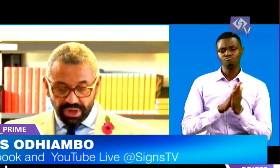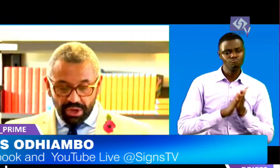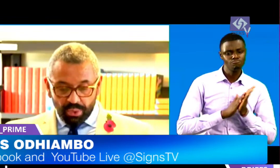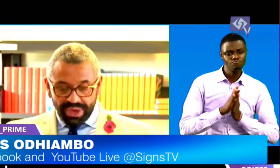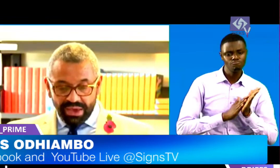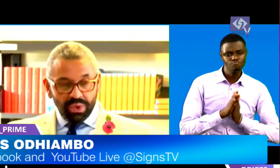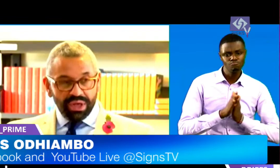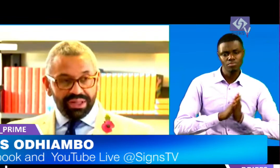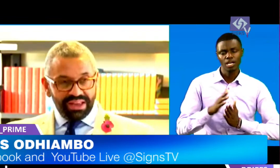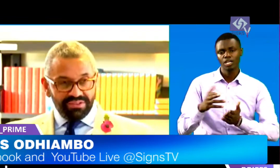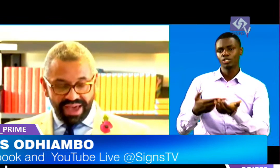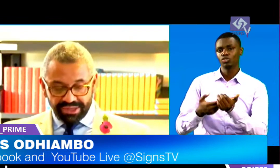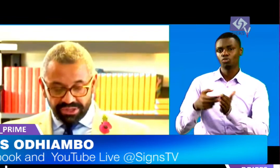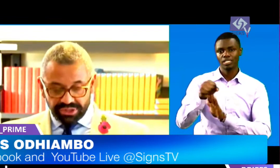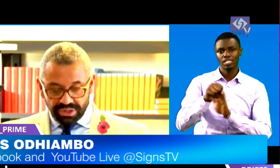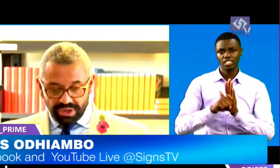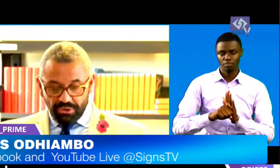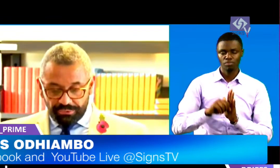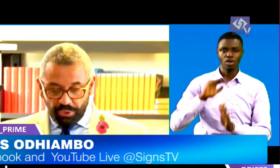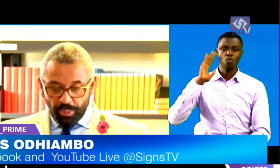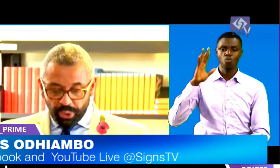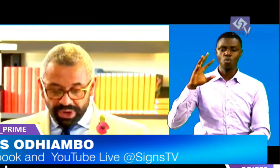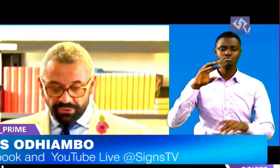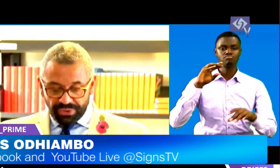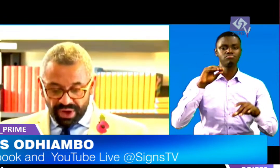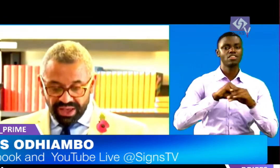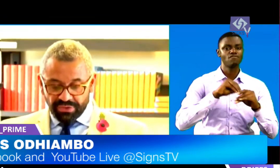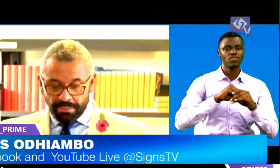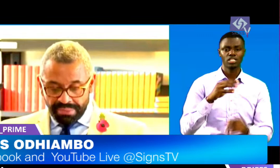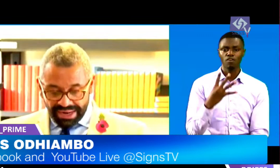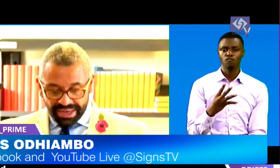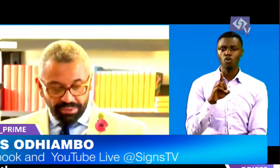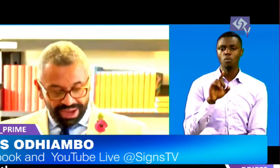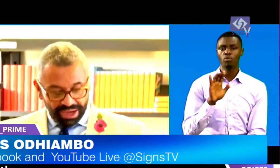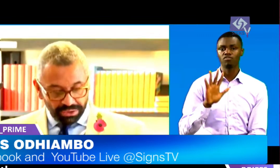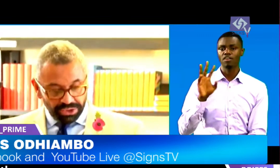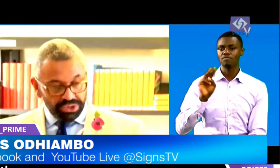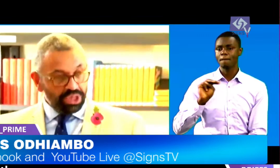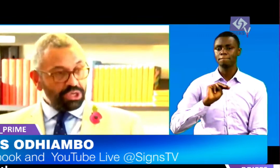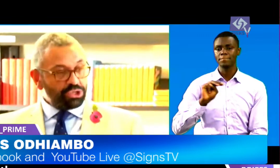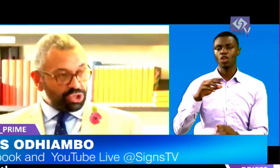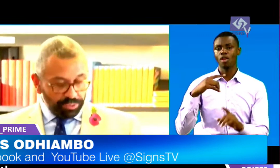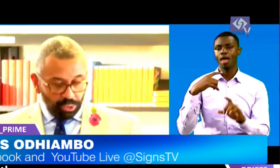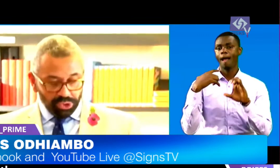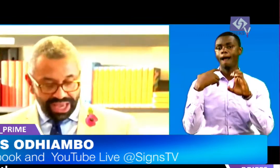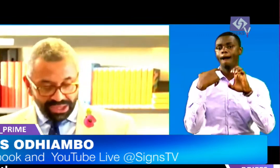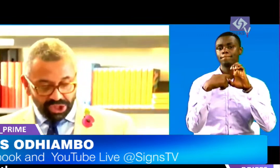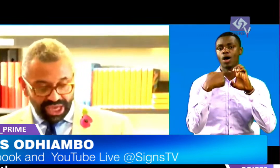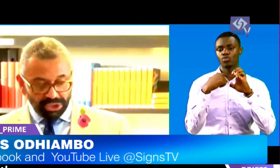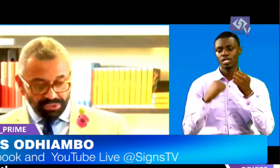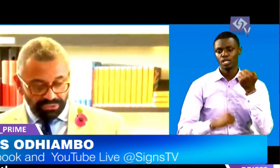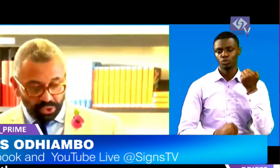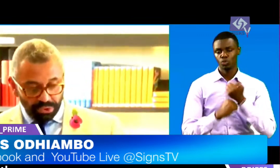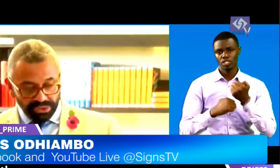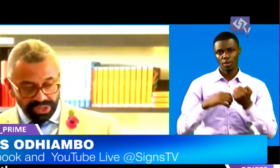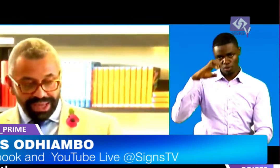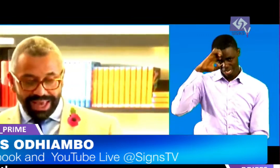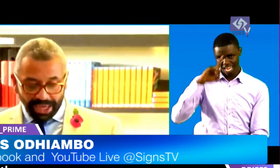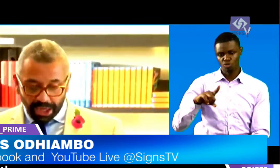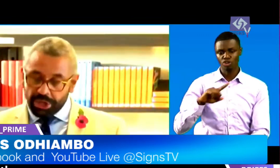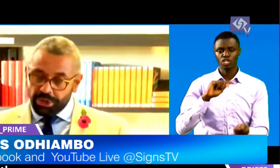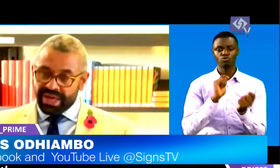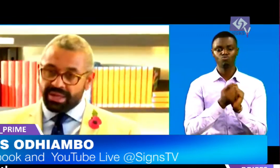partnerships. We will invest £4.5 million to support education